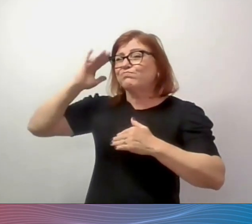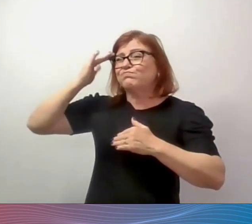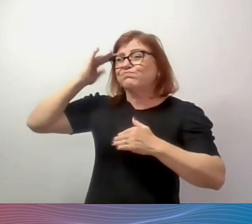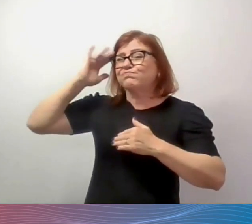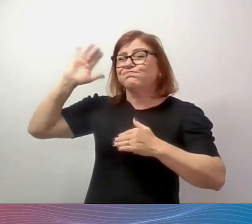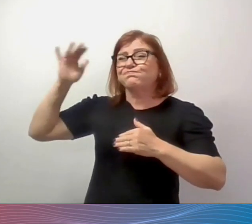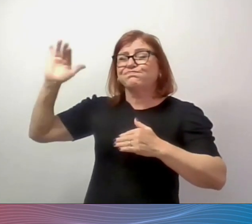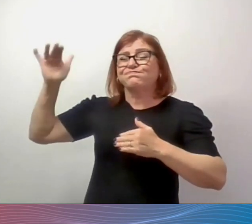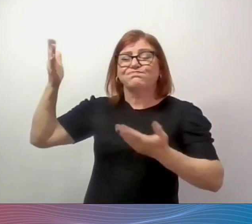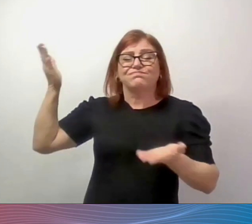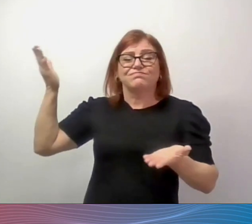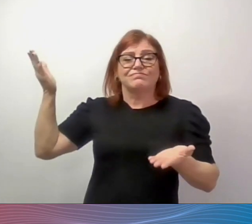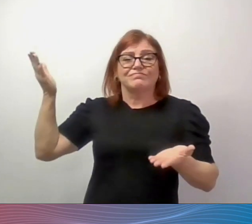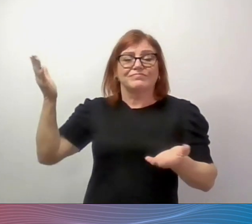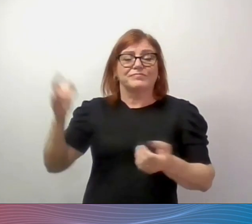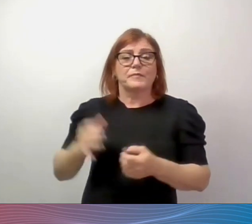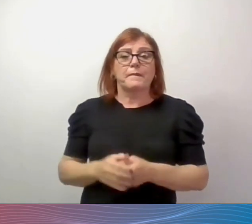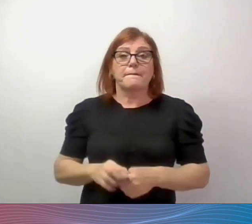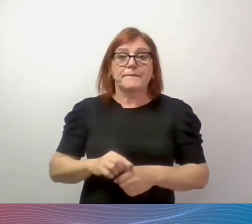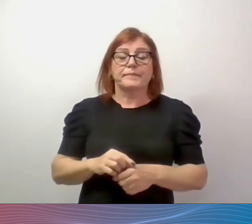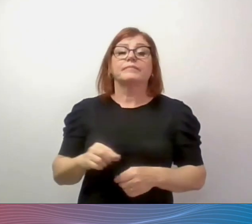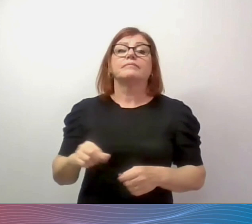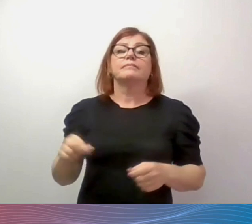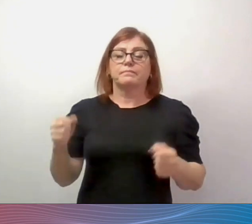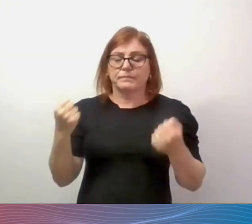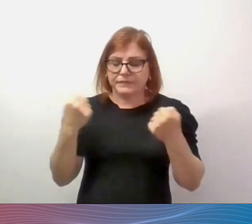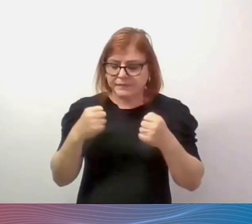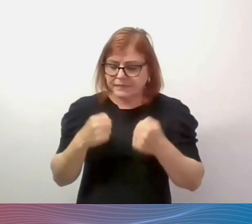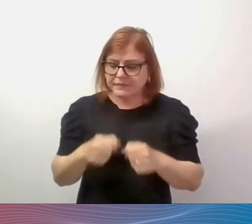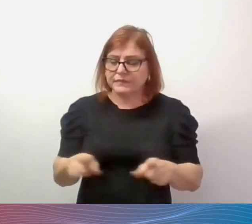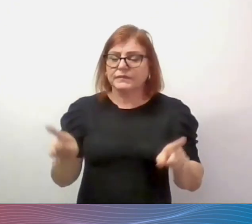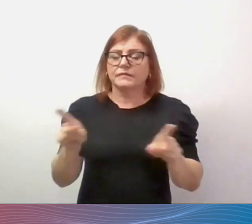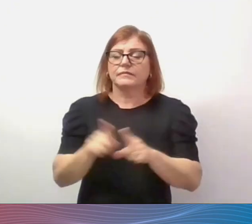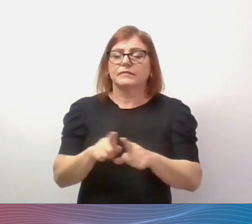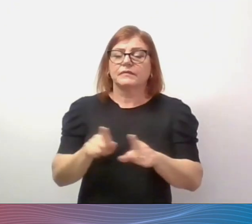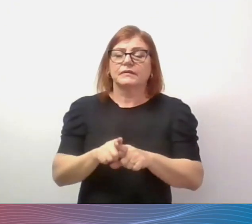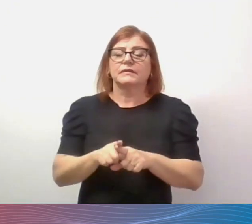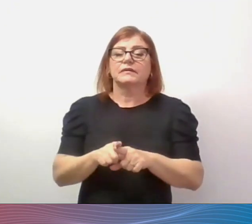amar uns aos outros. We also ought to love one another.